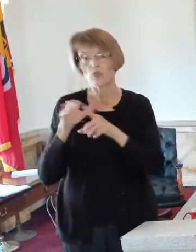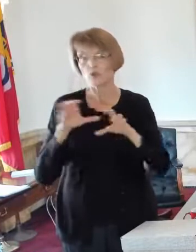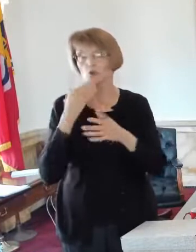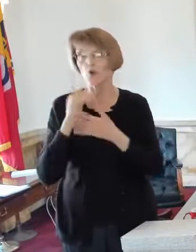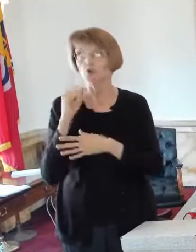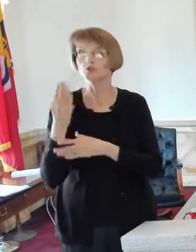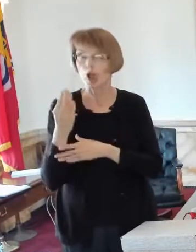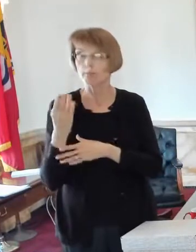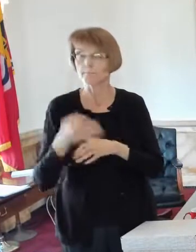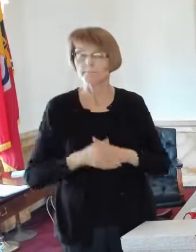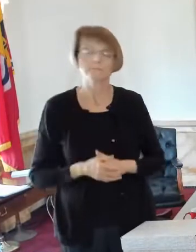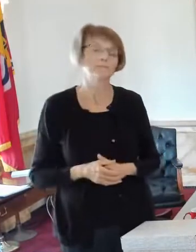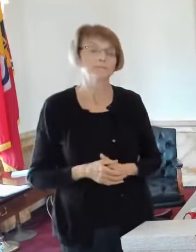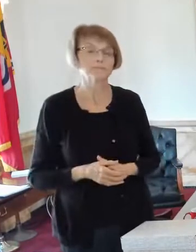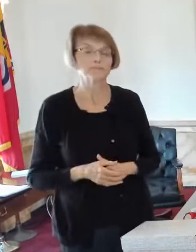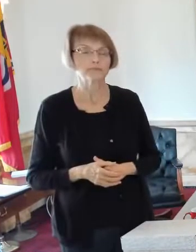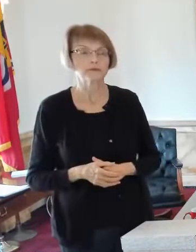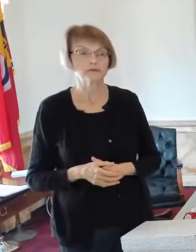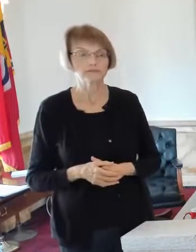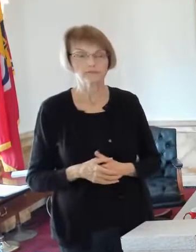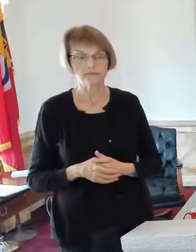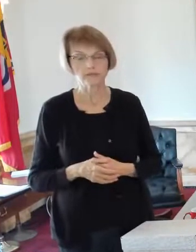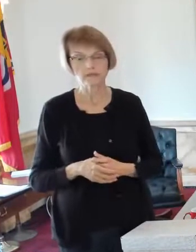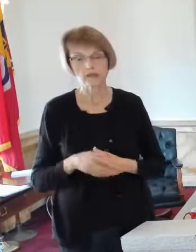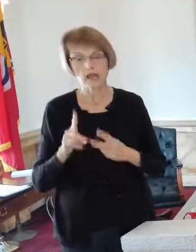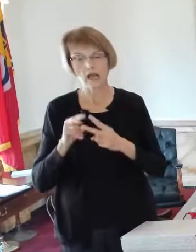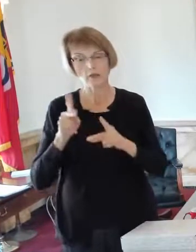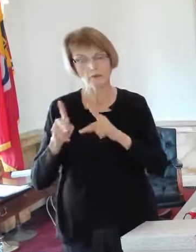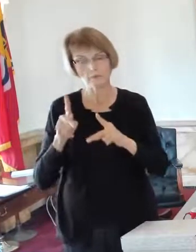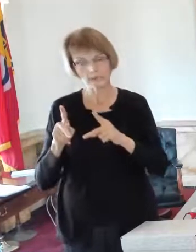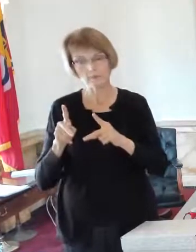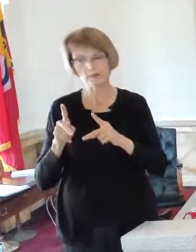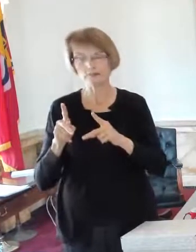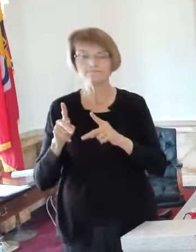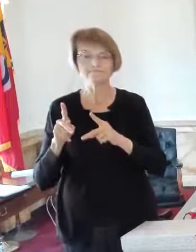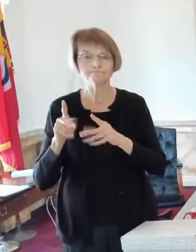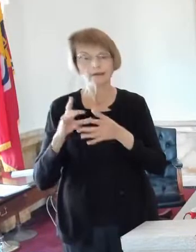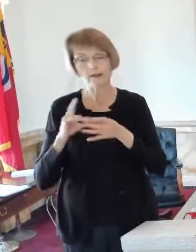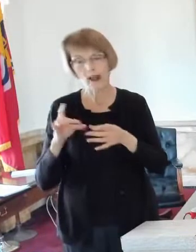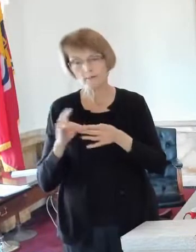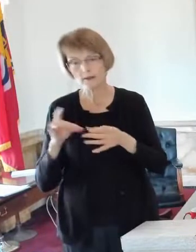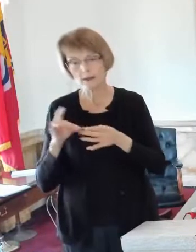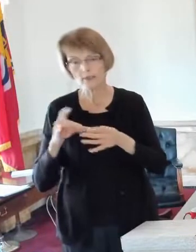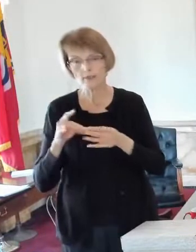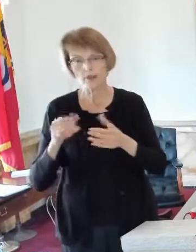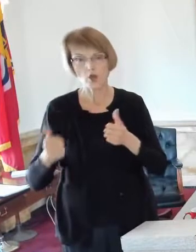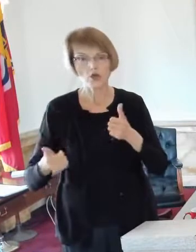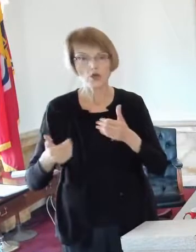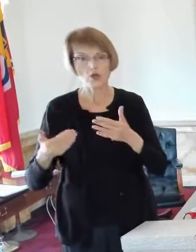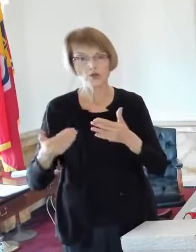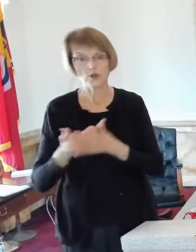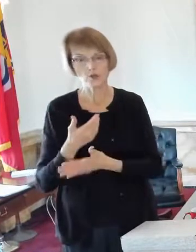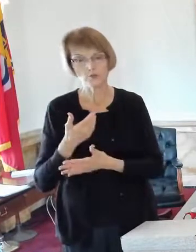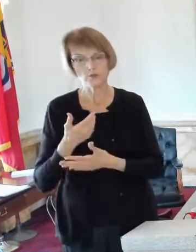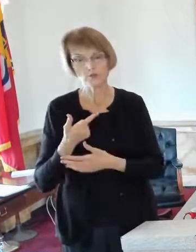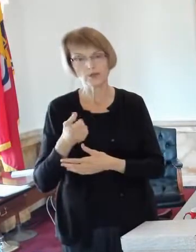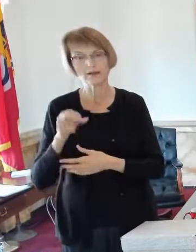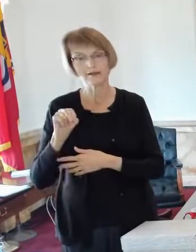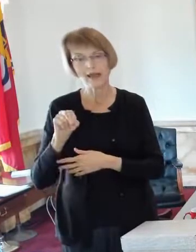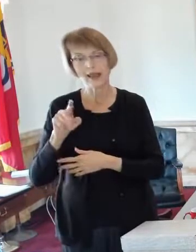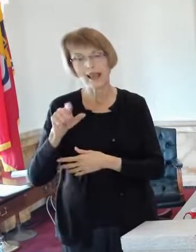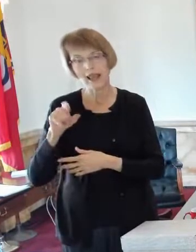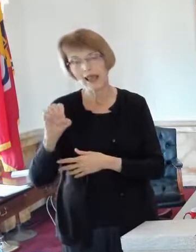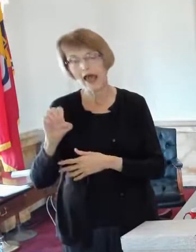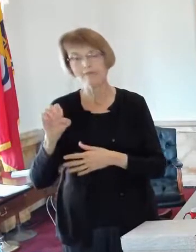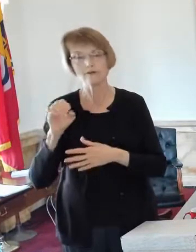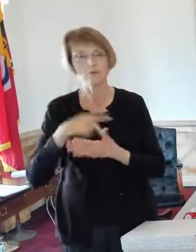there. We did get a couple of folks who submitted comments and wrote in about the new gun lock program at the fire department and